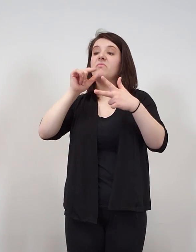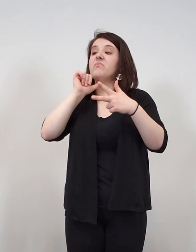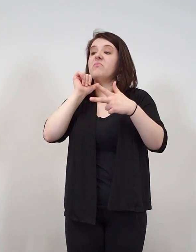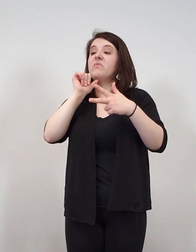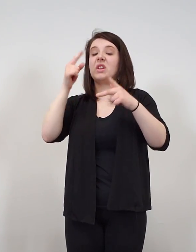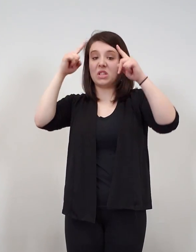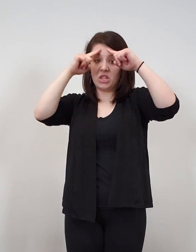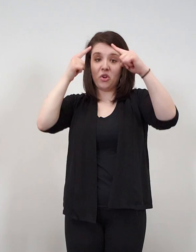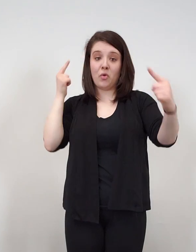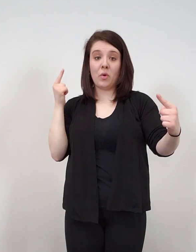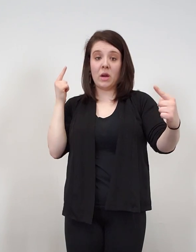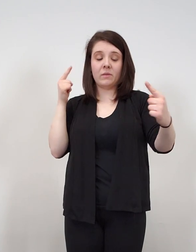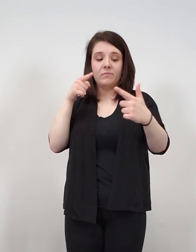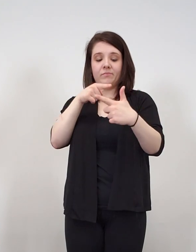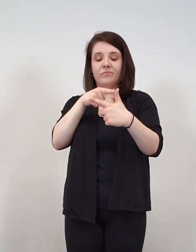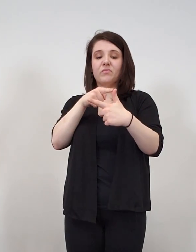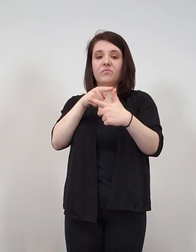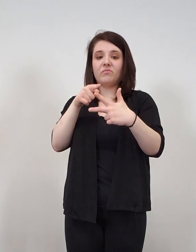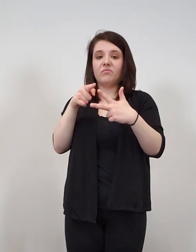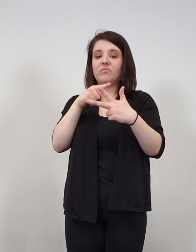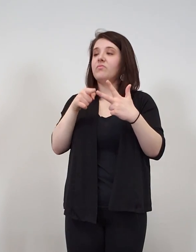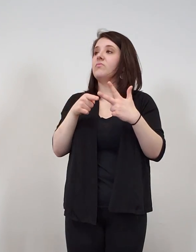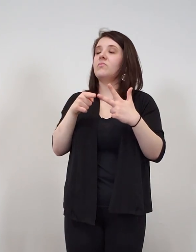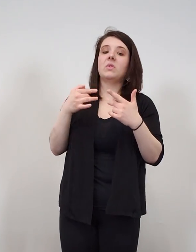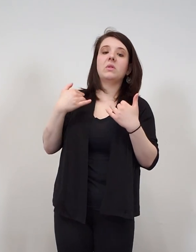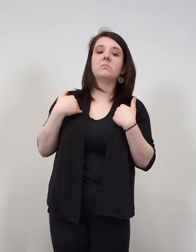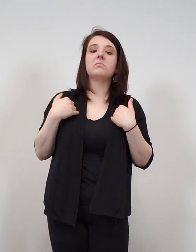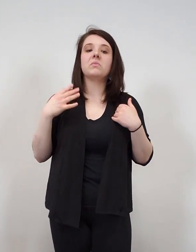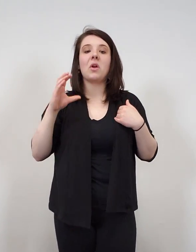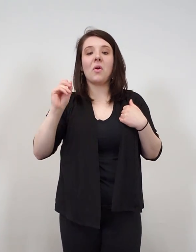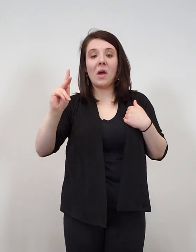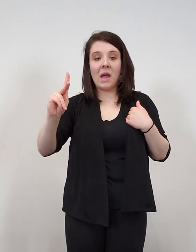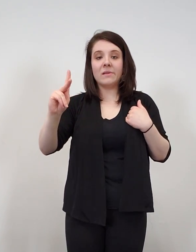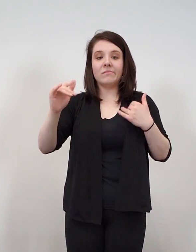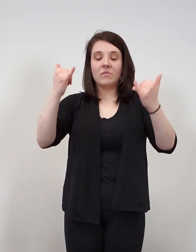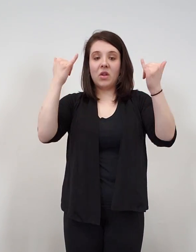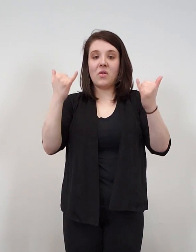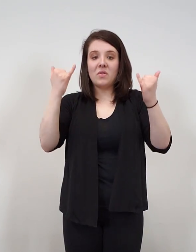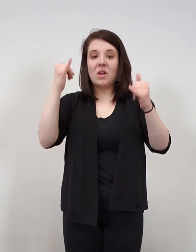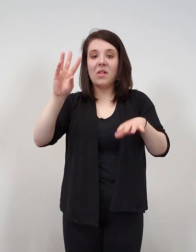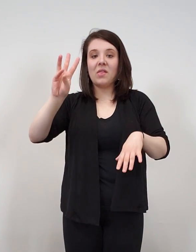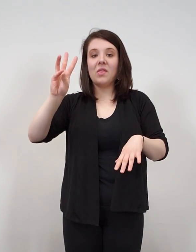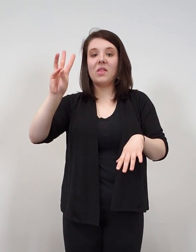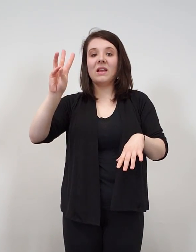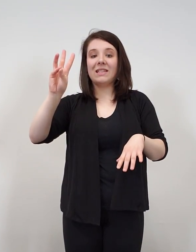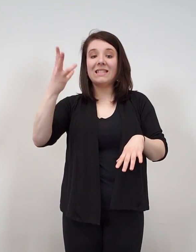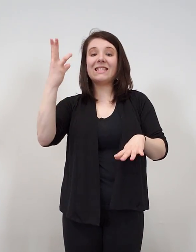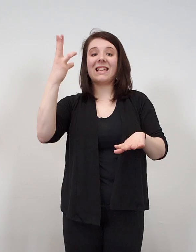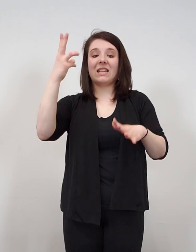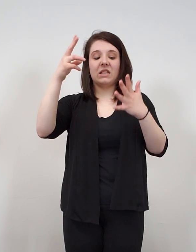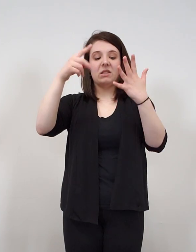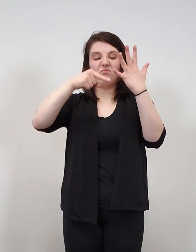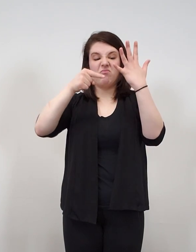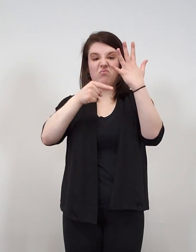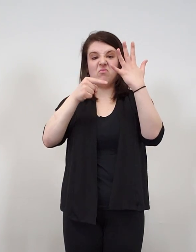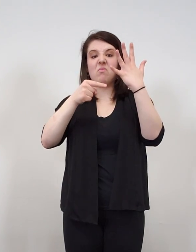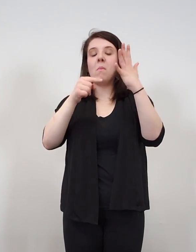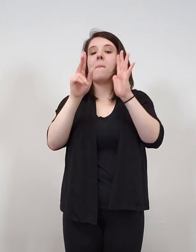Okay. The sixth principle is limited government. This simply means